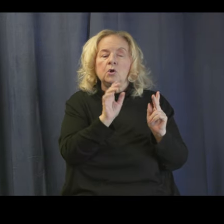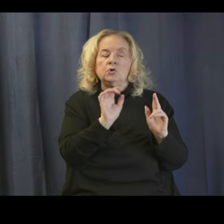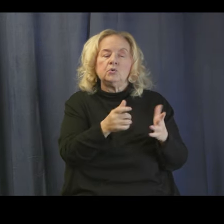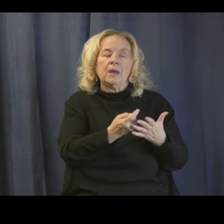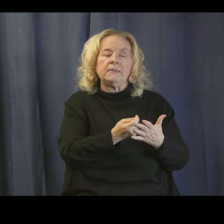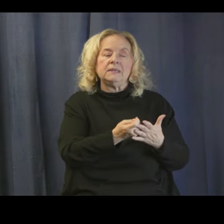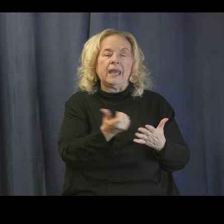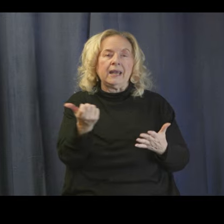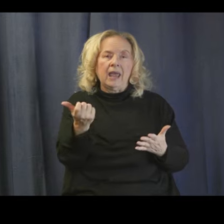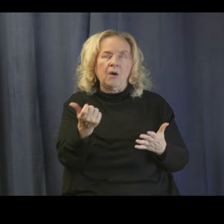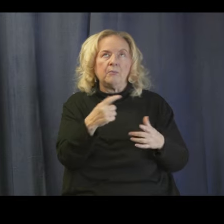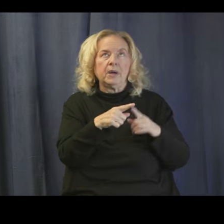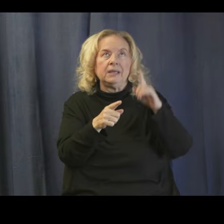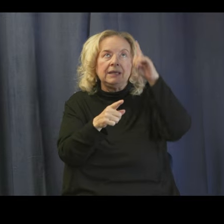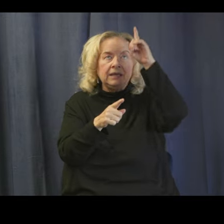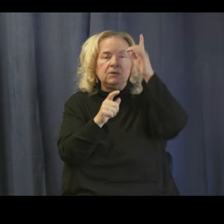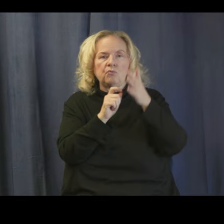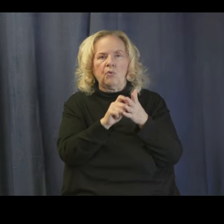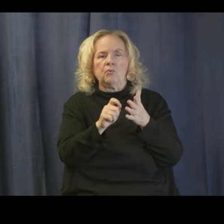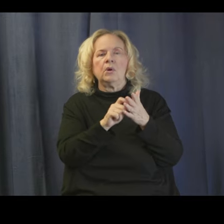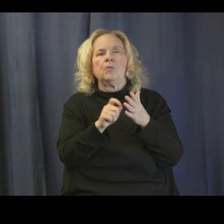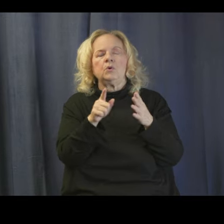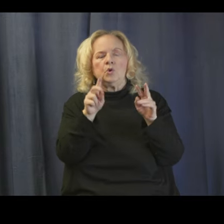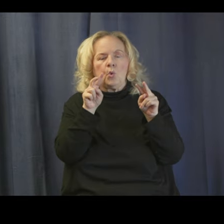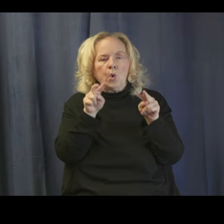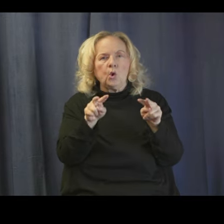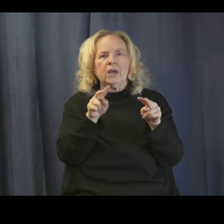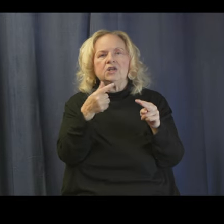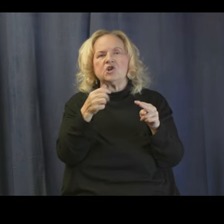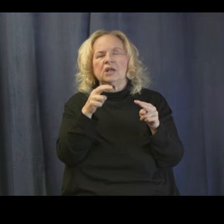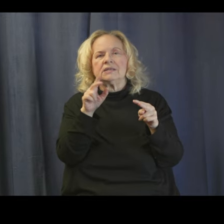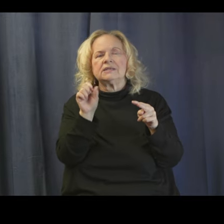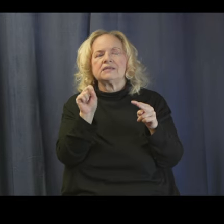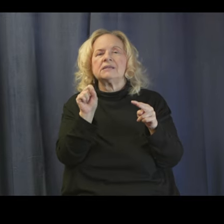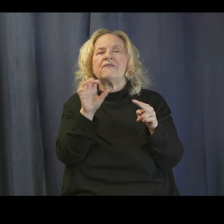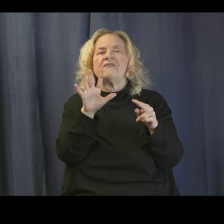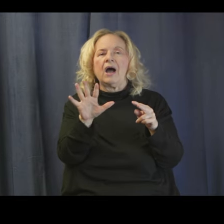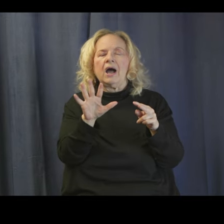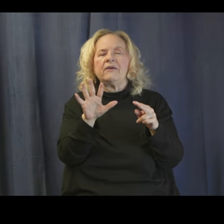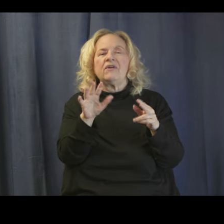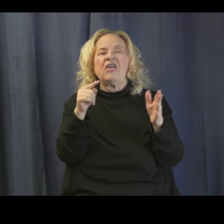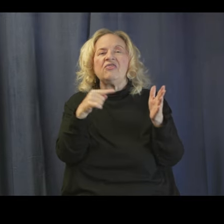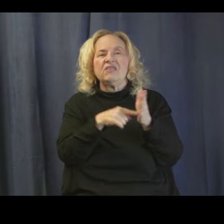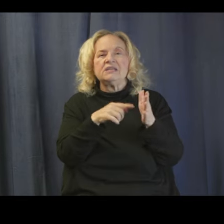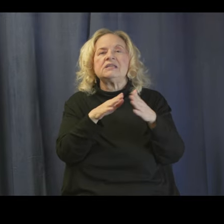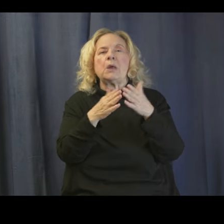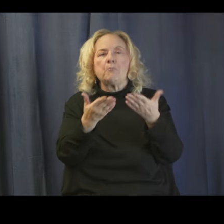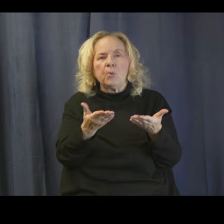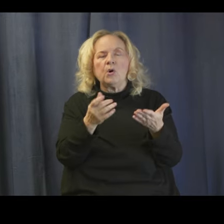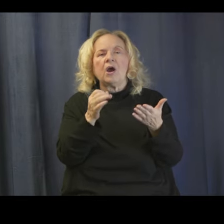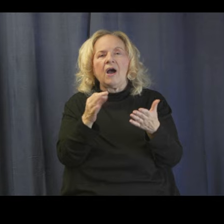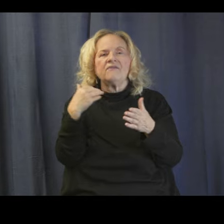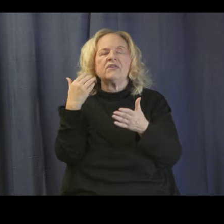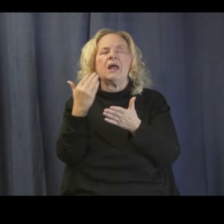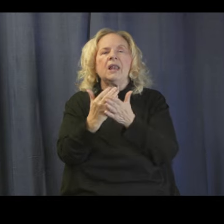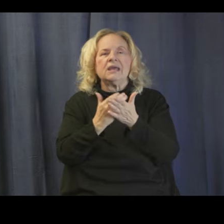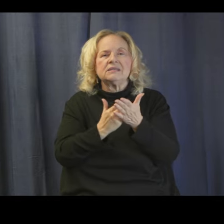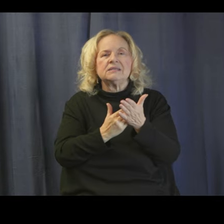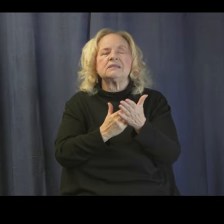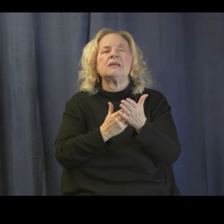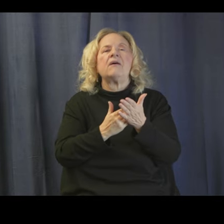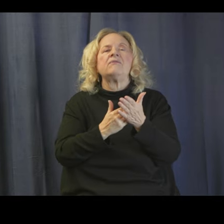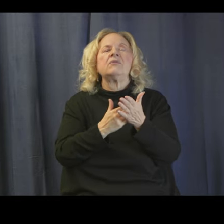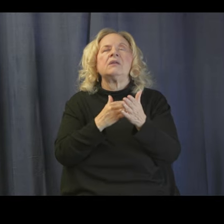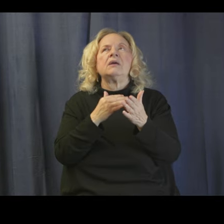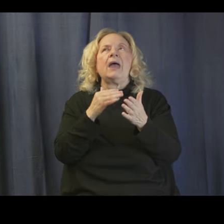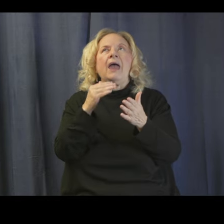can be blotted out of the book of life. But I think it's amazing when we look at Genesis 5, and it says, this is the book of the